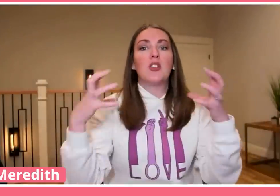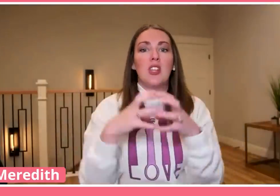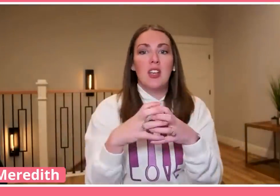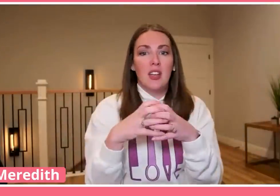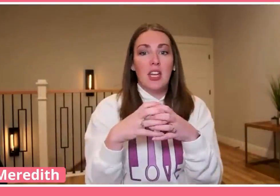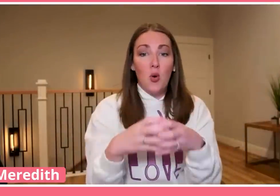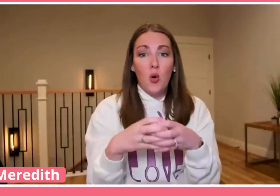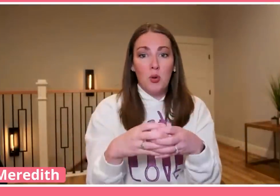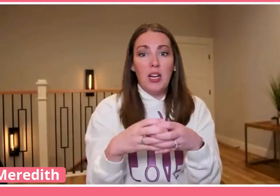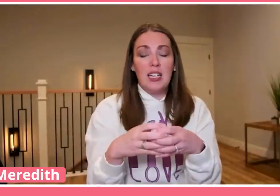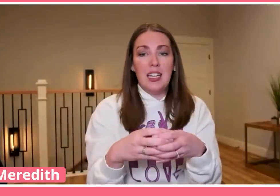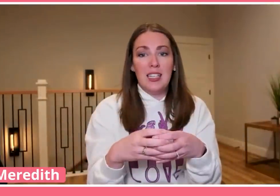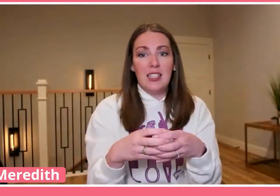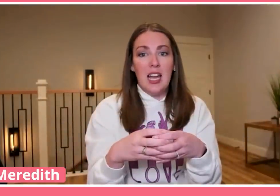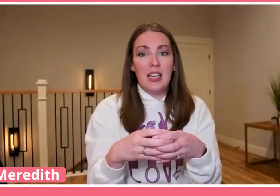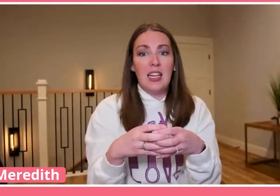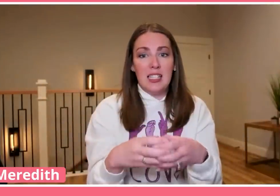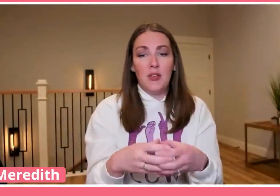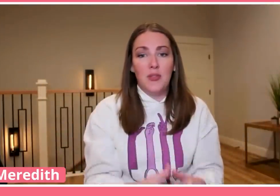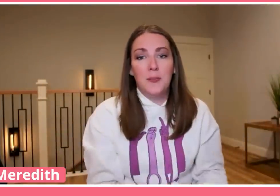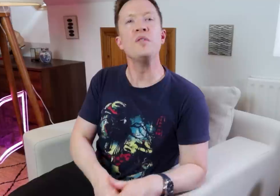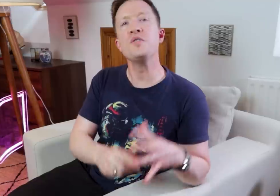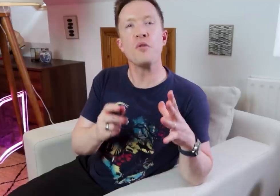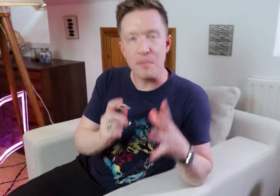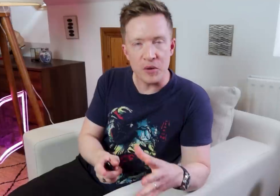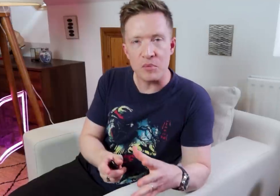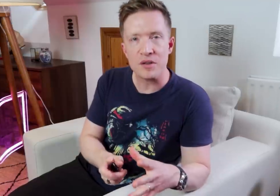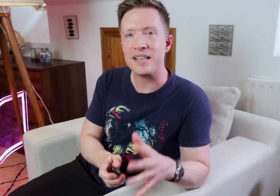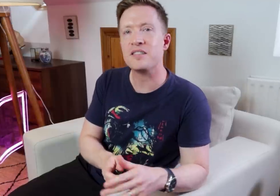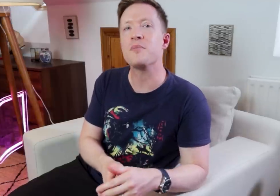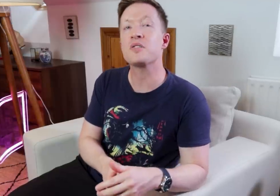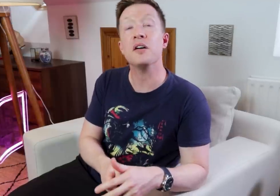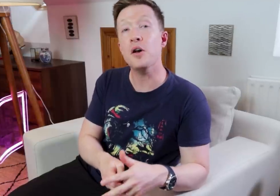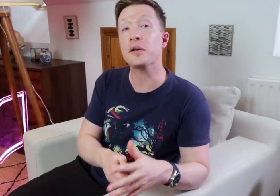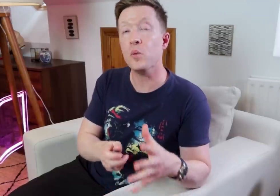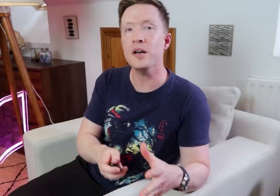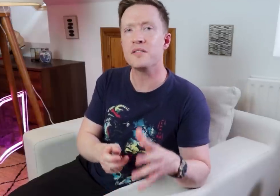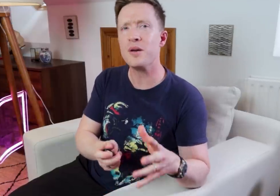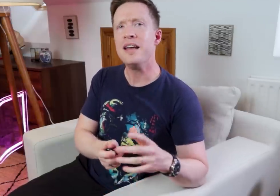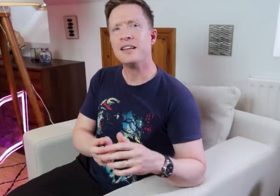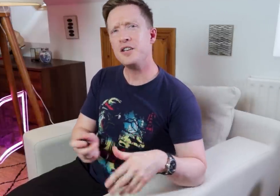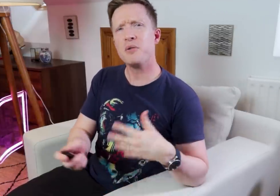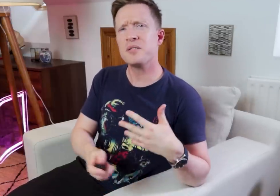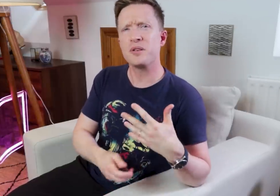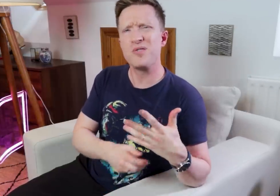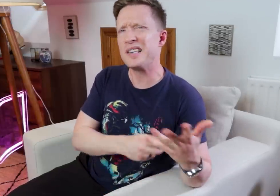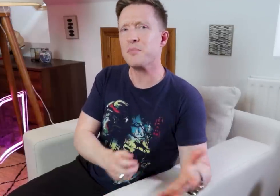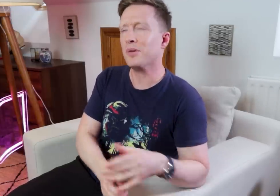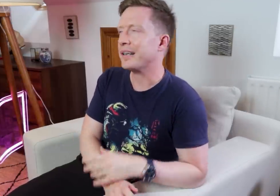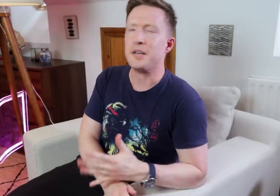incorporated into the sign itself. Once you know the building blocks, it is time to start learning words. So, can you show us something really simple? Like, I don't